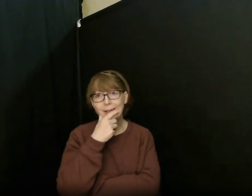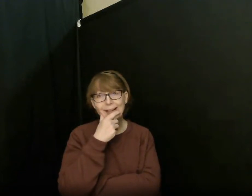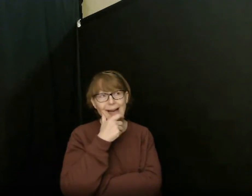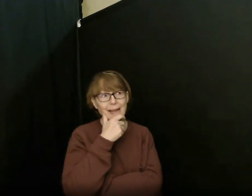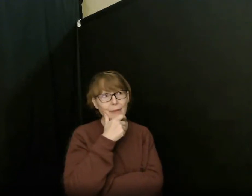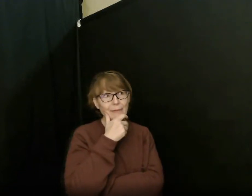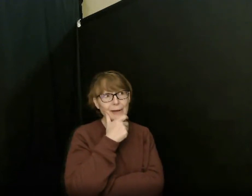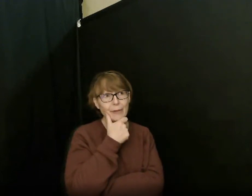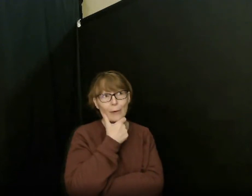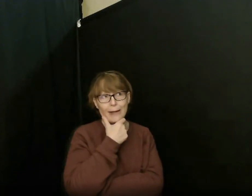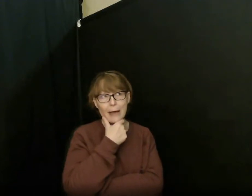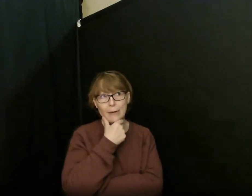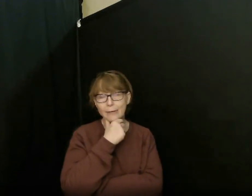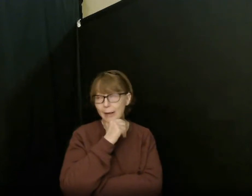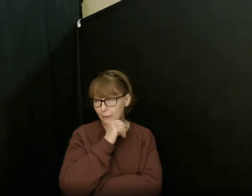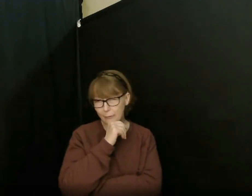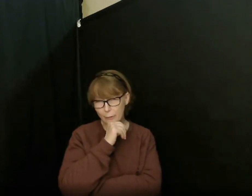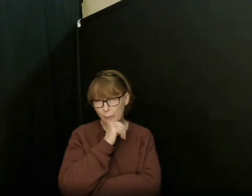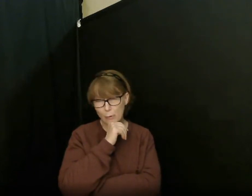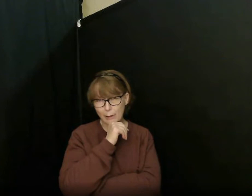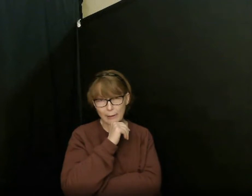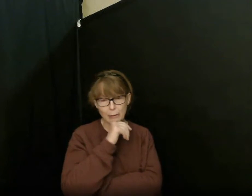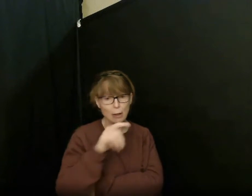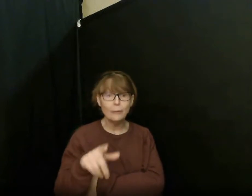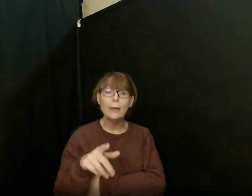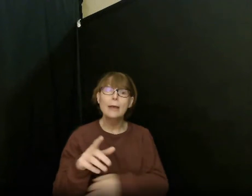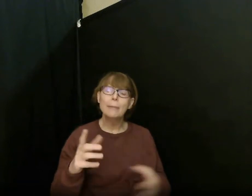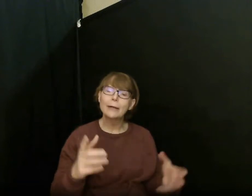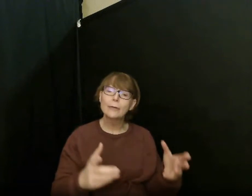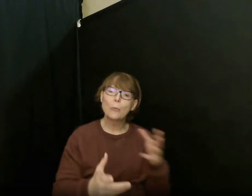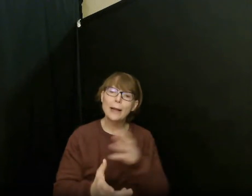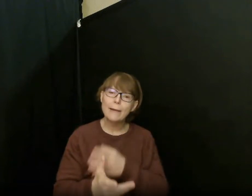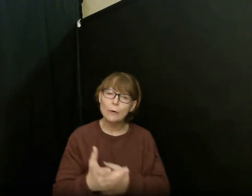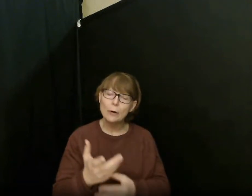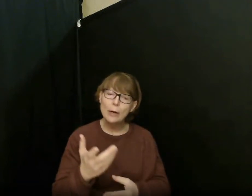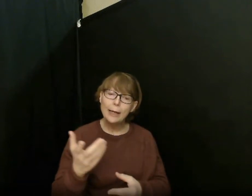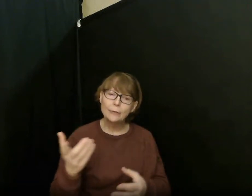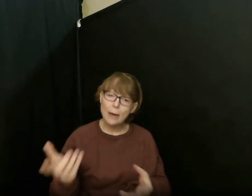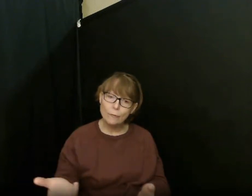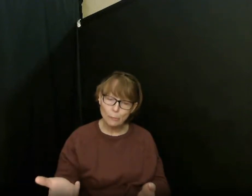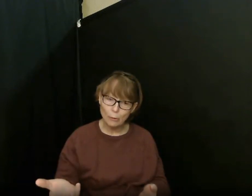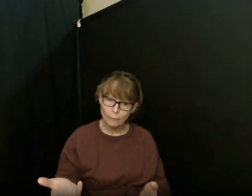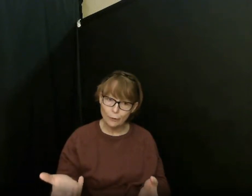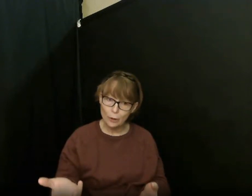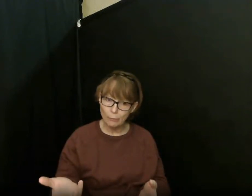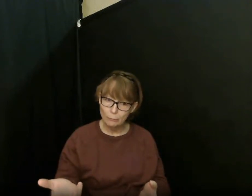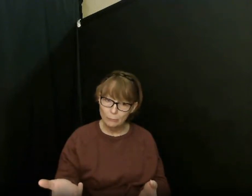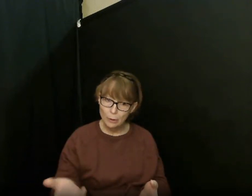I can't think of anything right now that doesn't circle clockwise because it's whatever is comfortable for you. Okay.